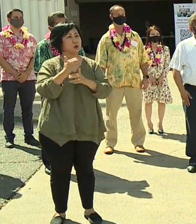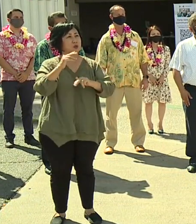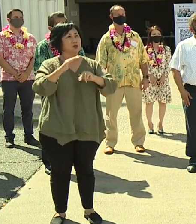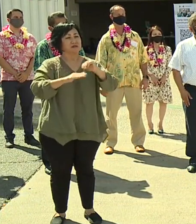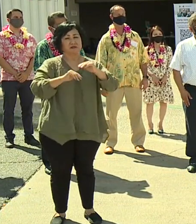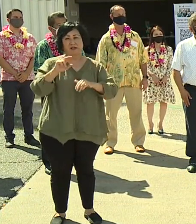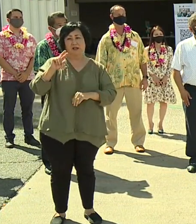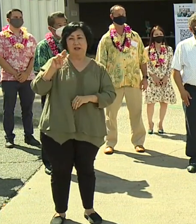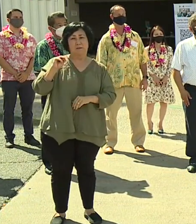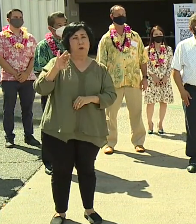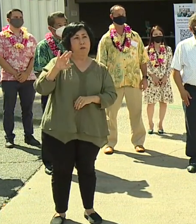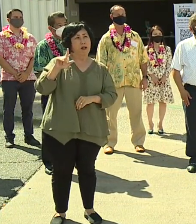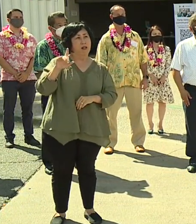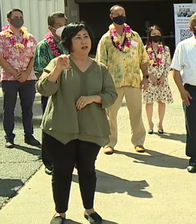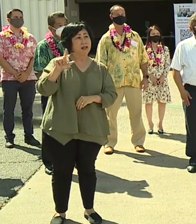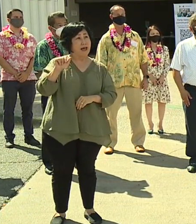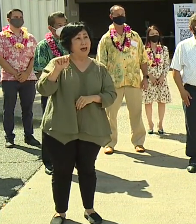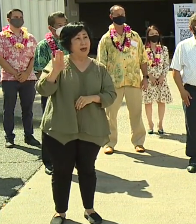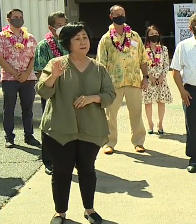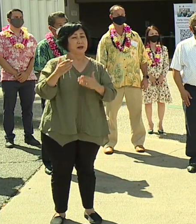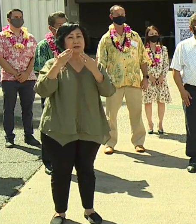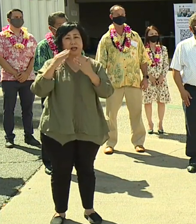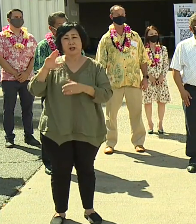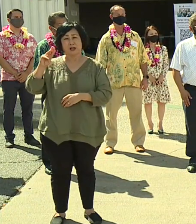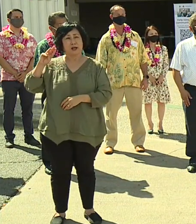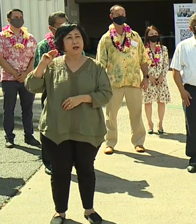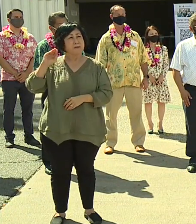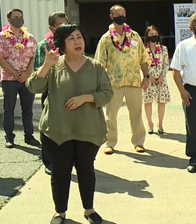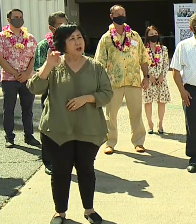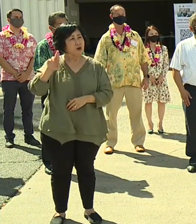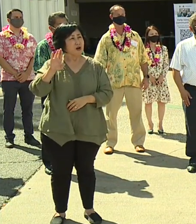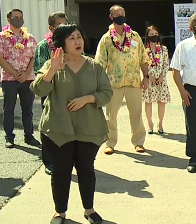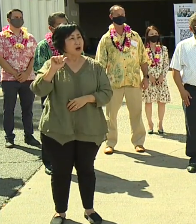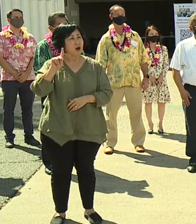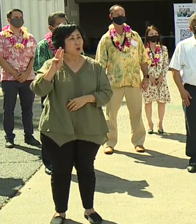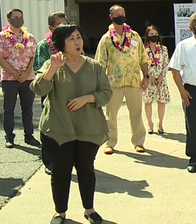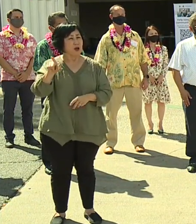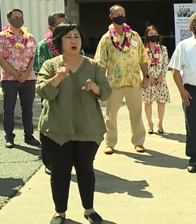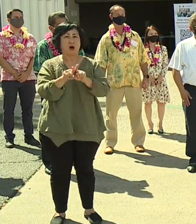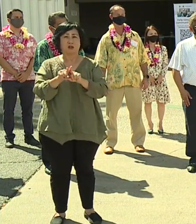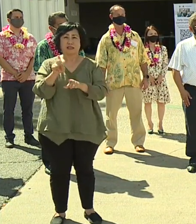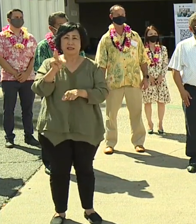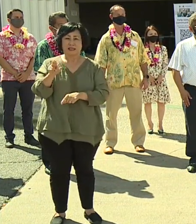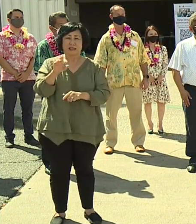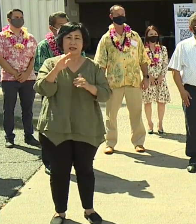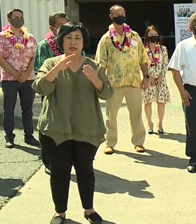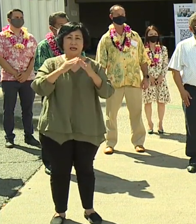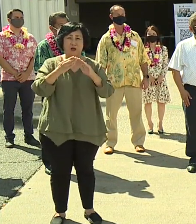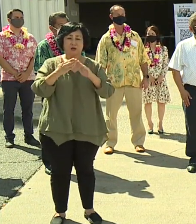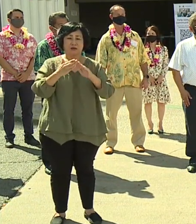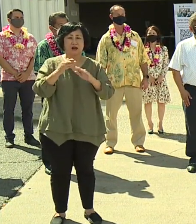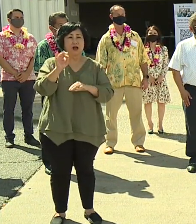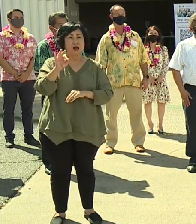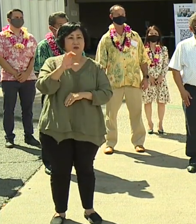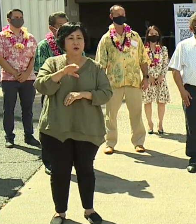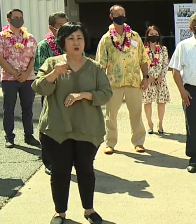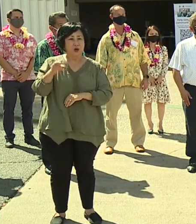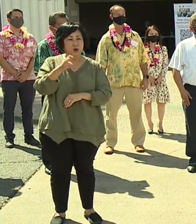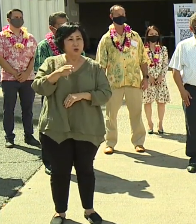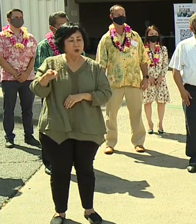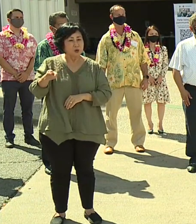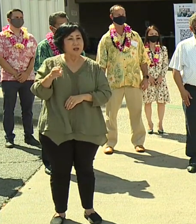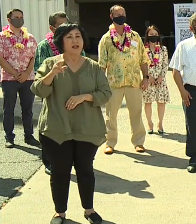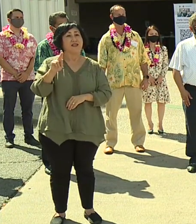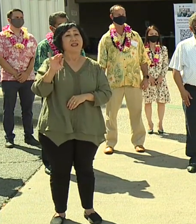facility. I wanted to thank Mayor Caldwell, the City and County of Honolulu, the National Kidney Foundation of